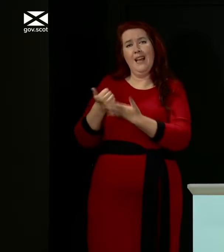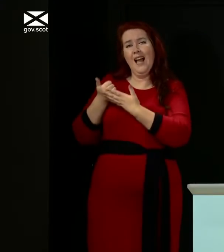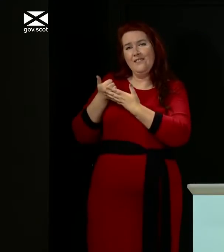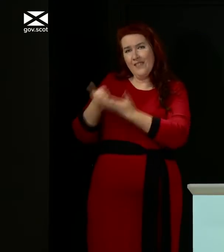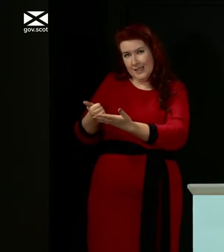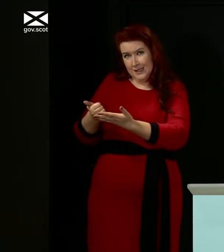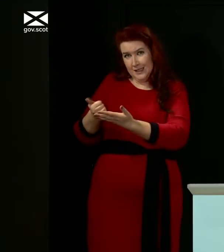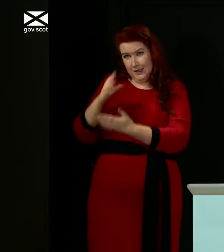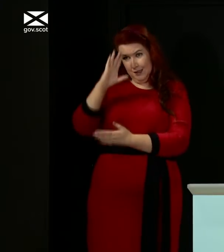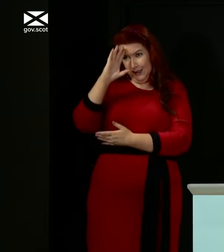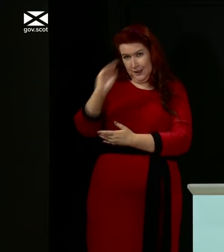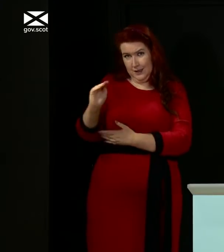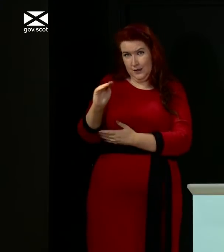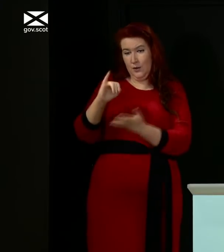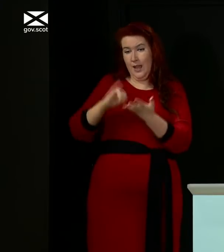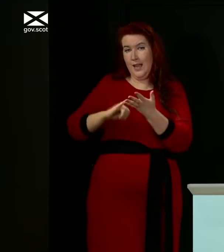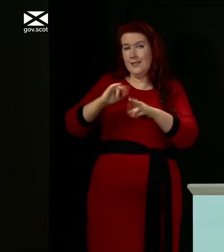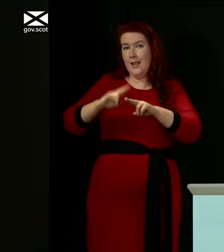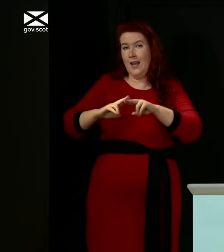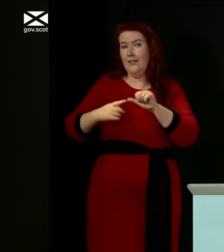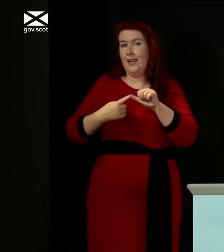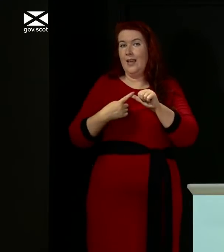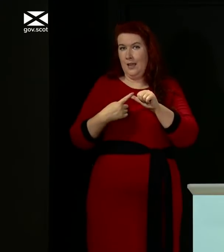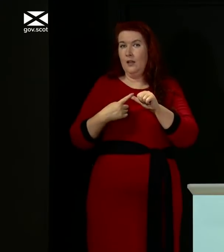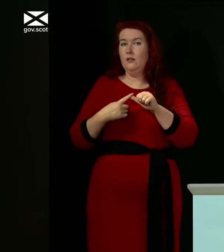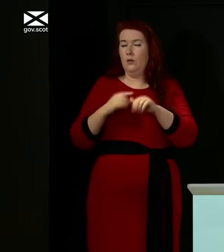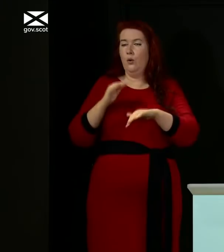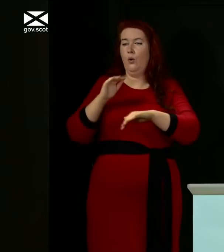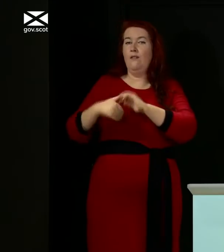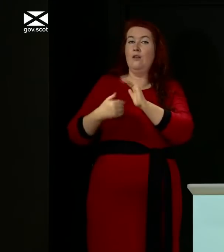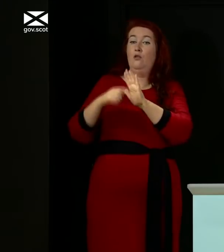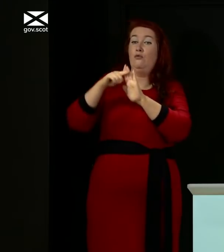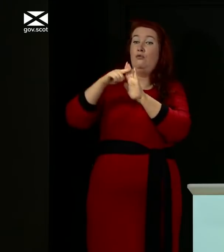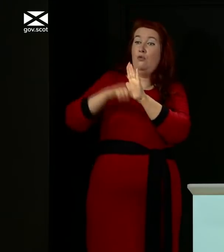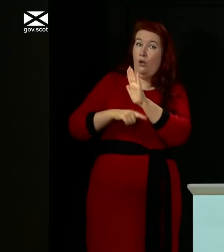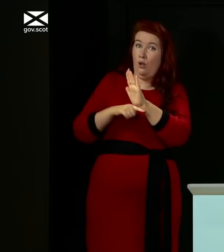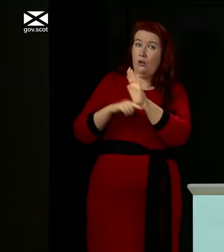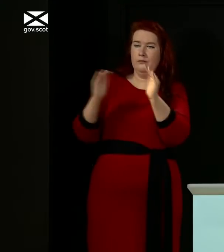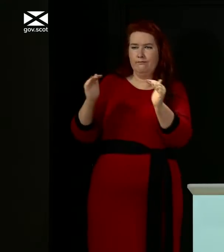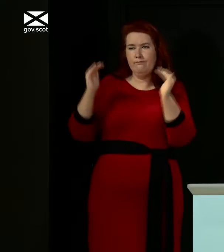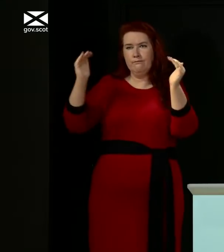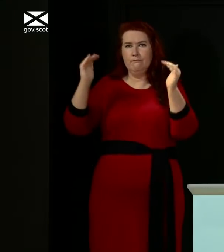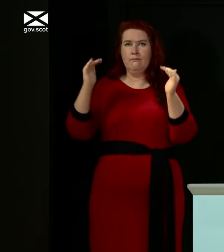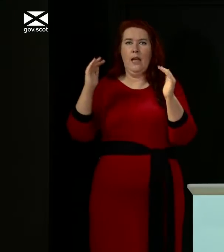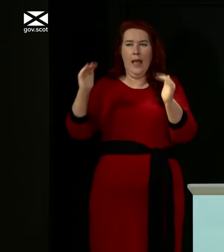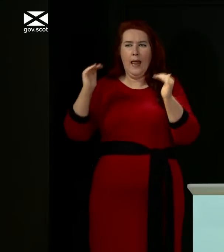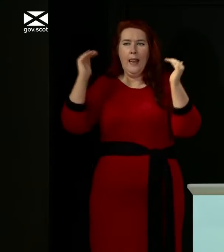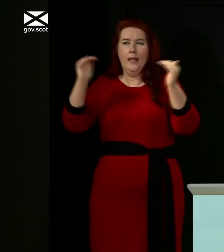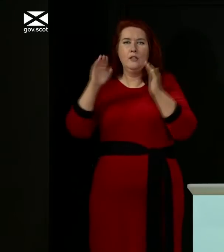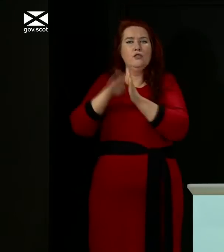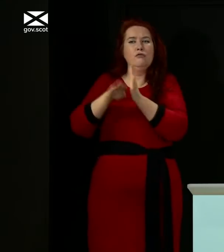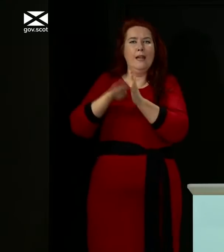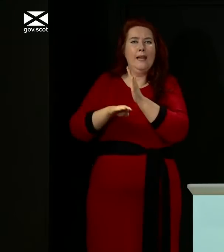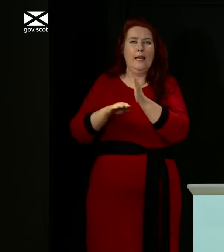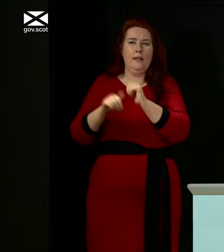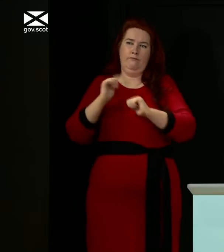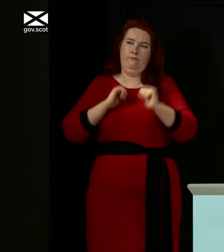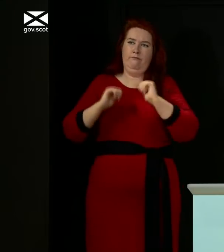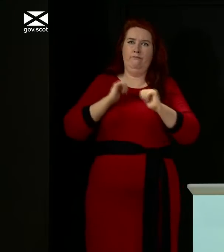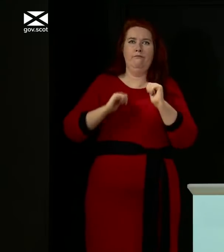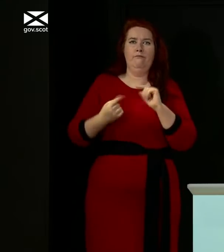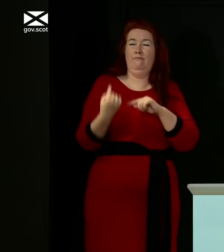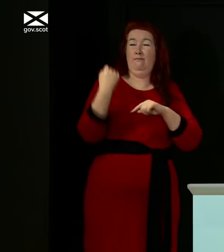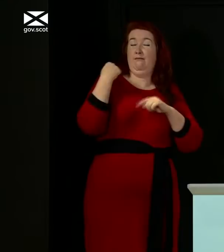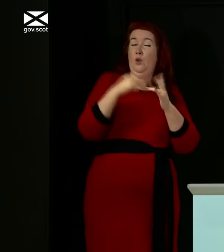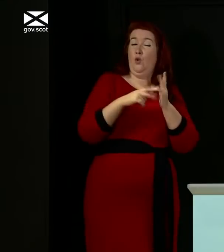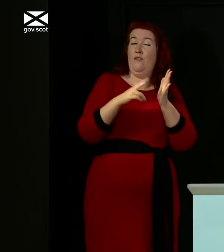some advice to the SFA about the rules around elite training camps back in November last